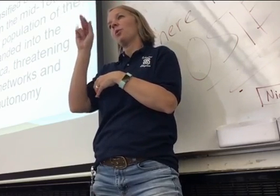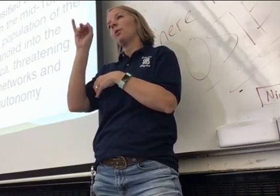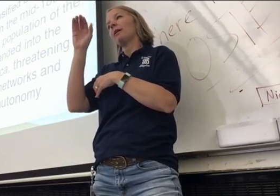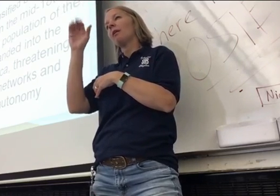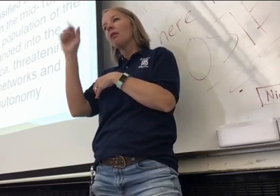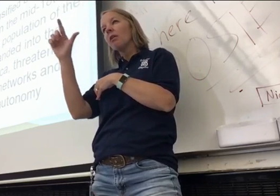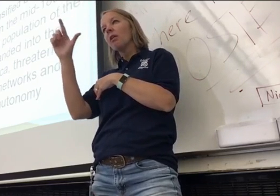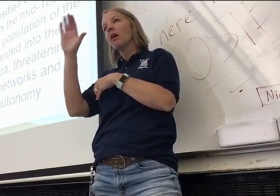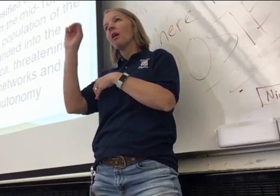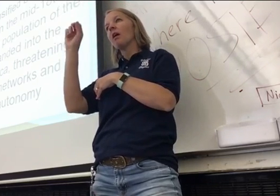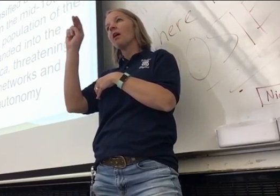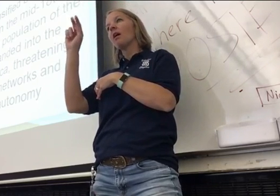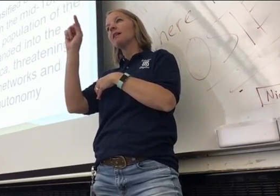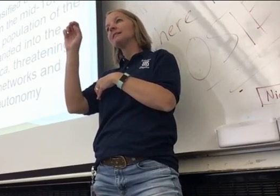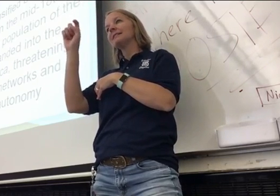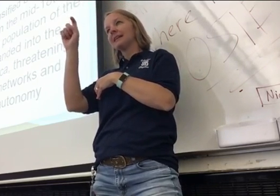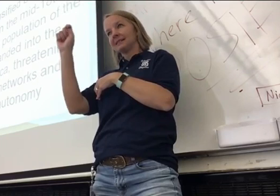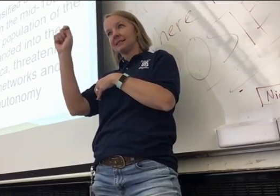context.